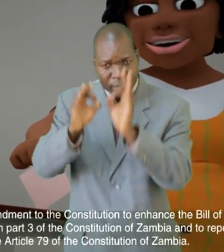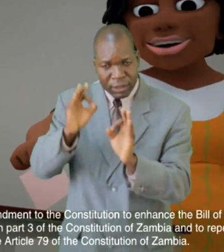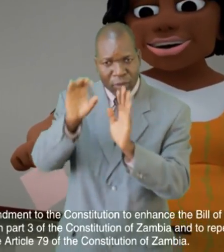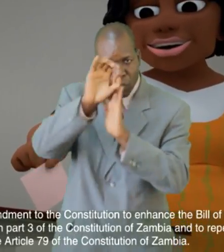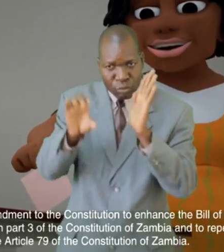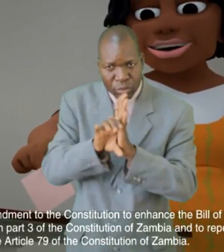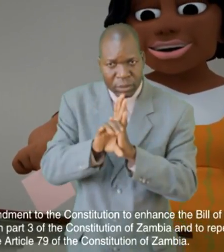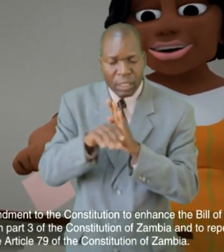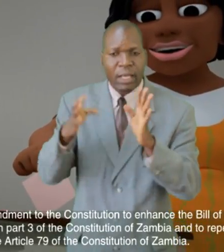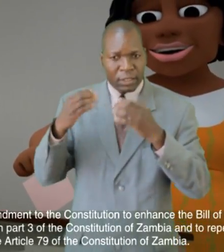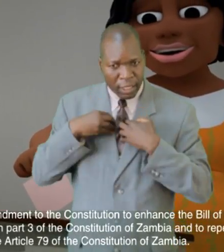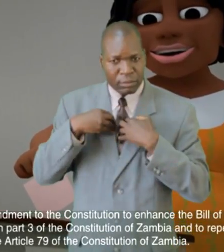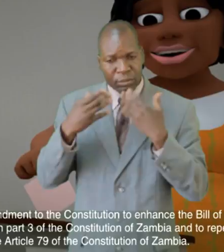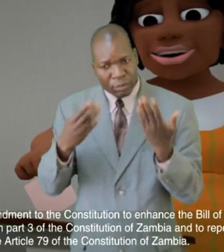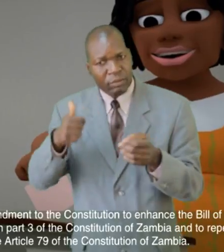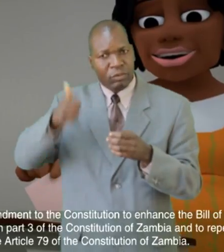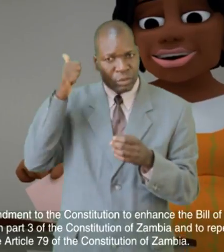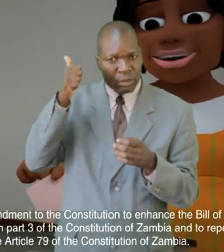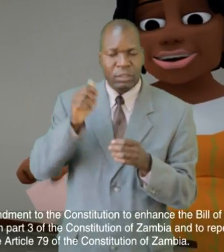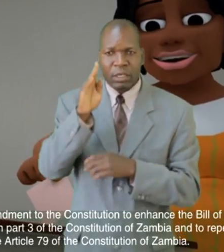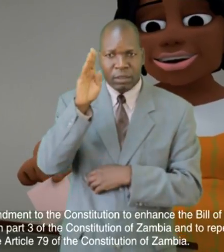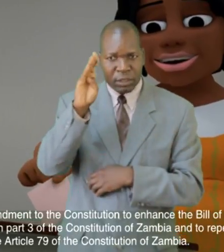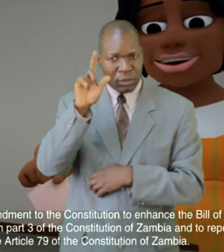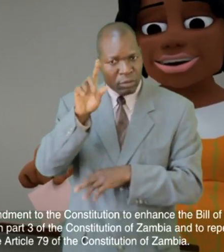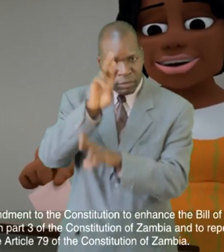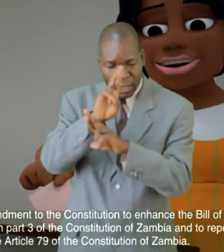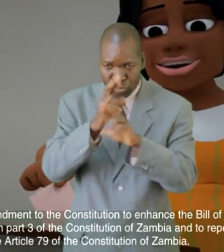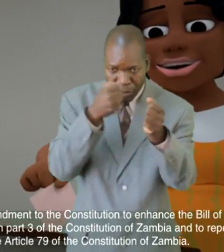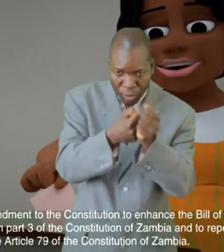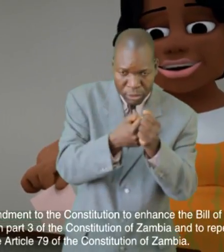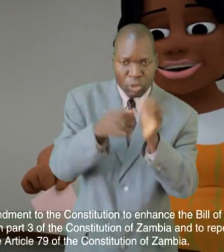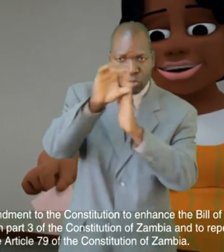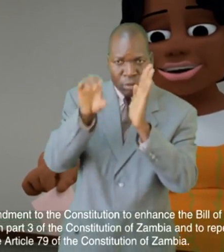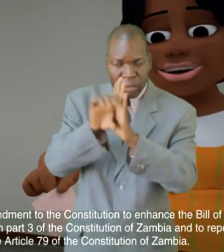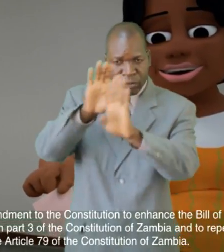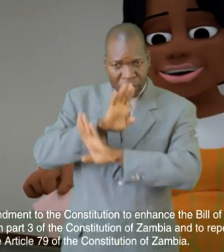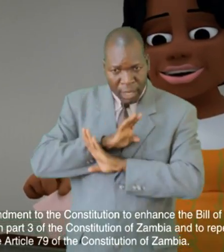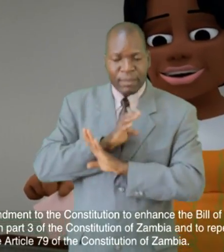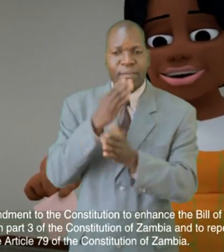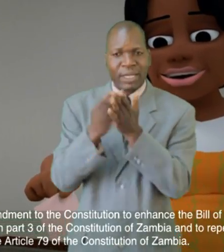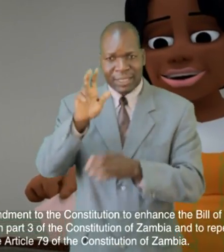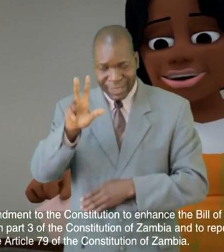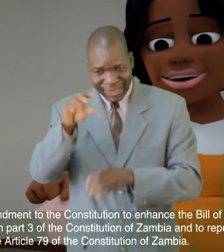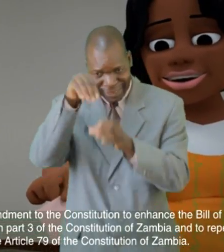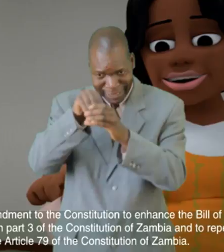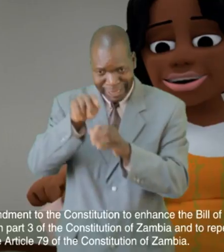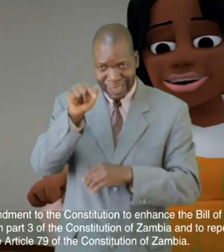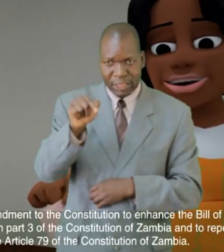Constitution to enhance the Bill of Rights contained in Part 3 of the Constitution of Zambia and to repeal and